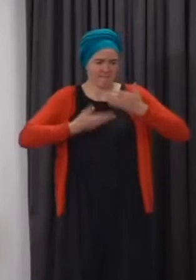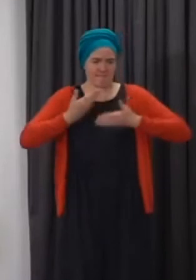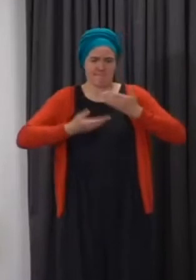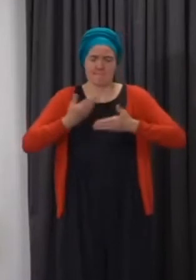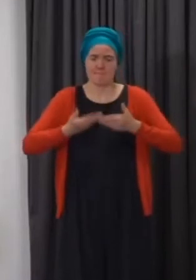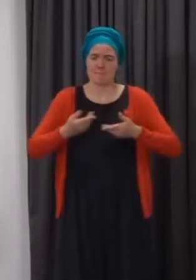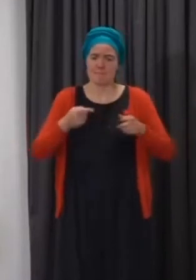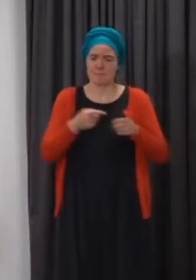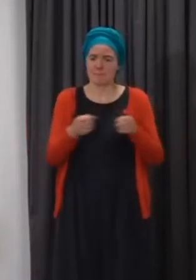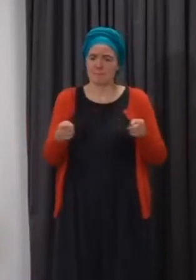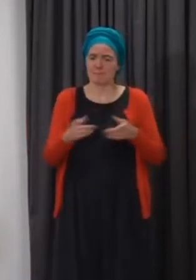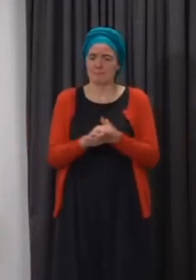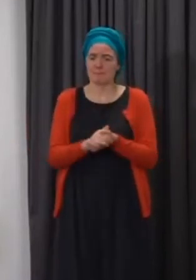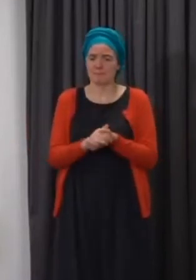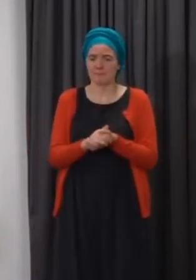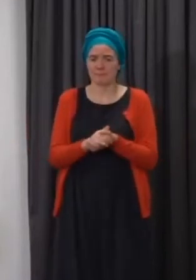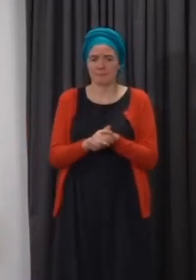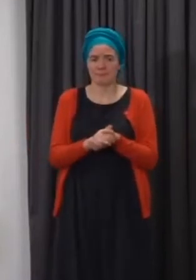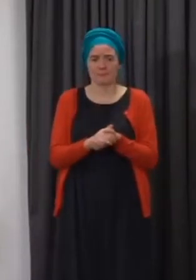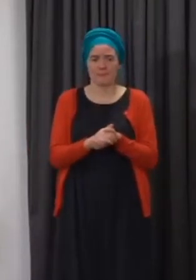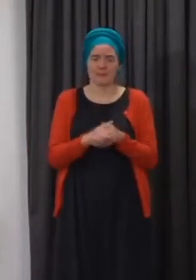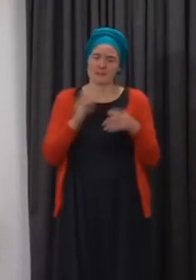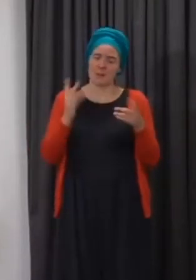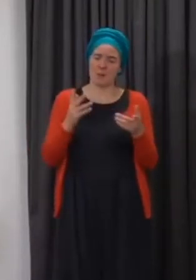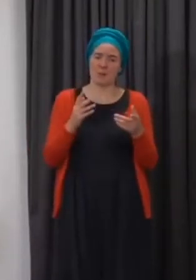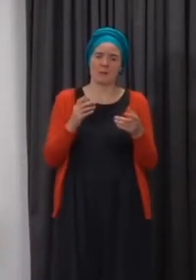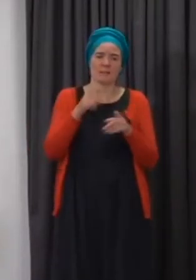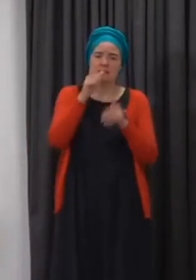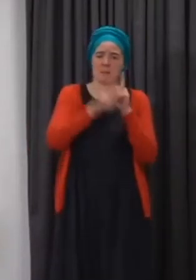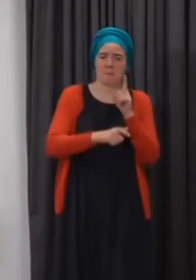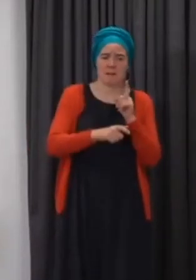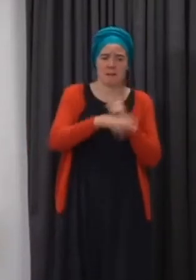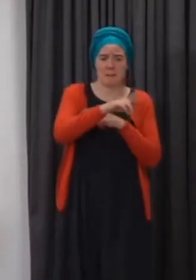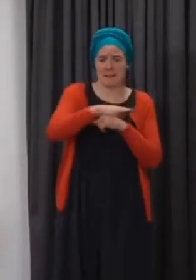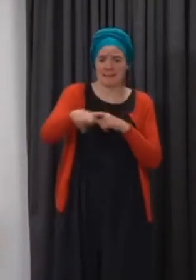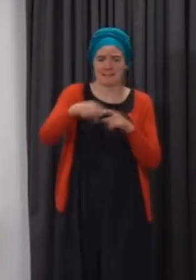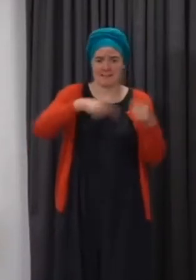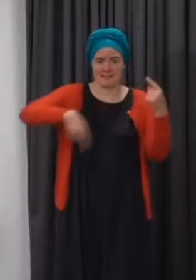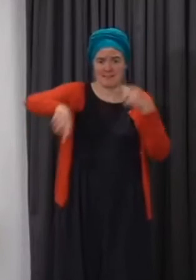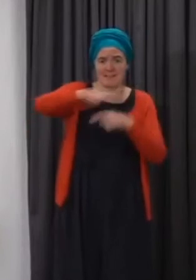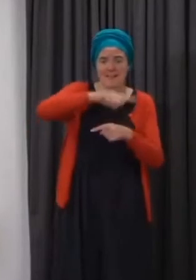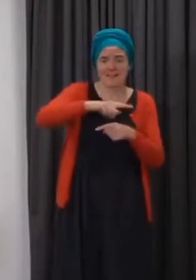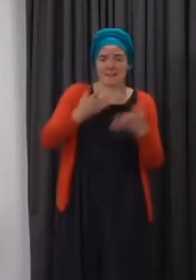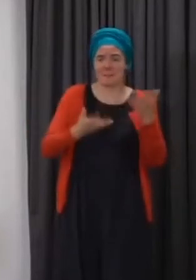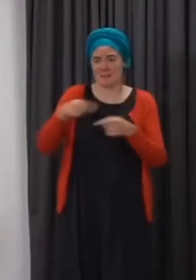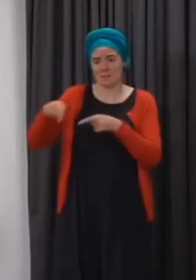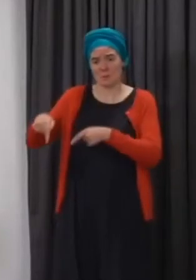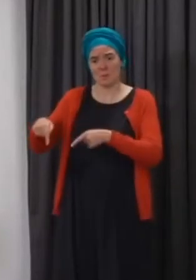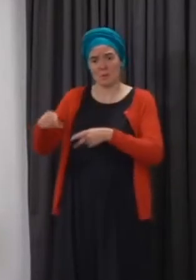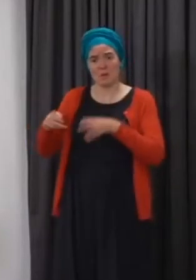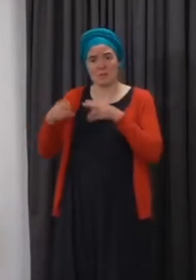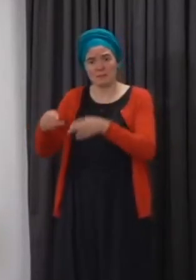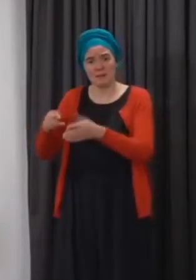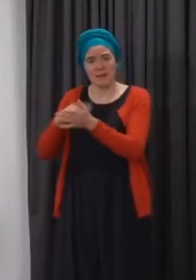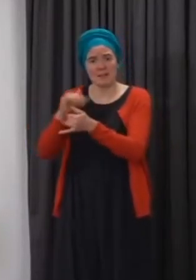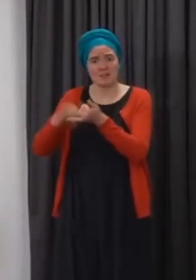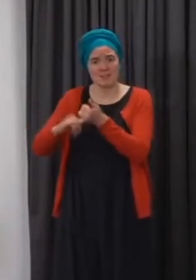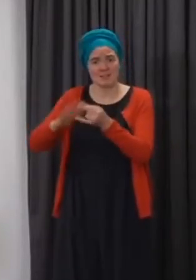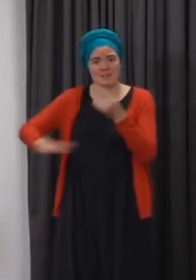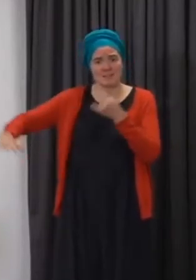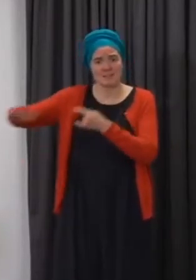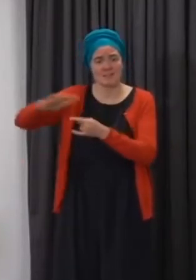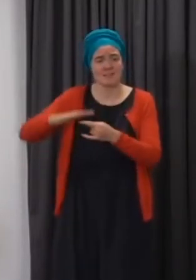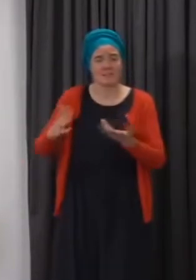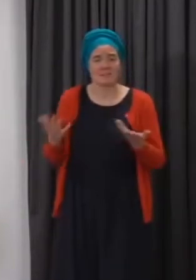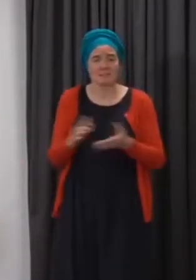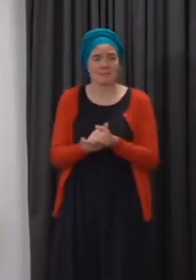number of beds that patients are in that environment than in an NHS environment, and it's really important that we provide the support that's necessary. But as I was